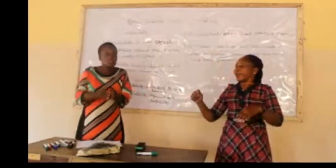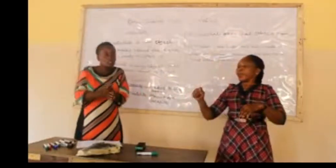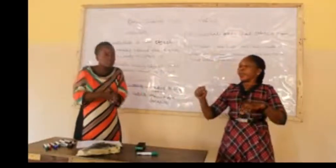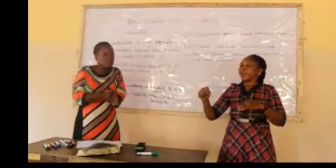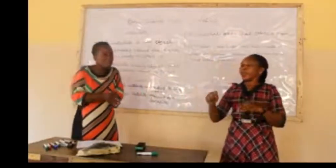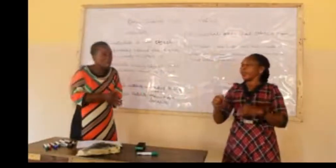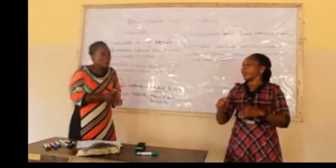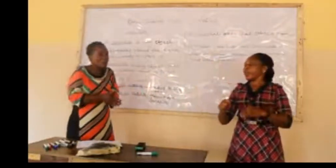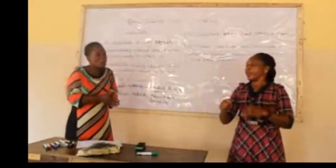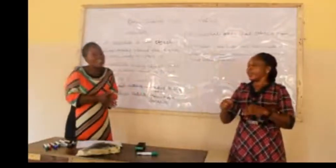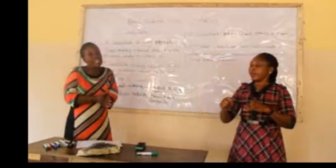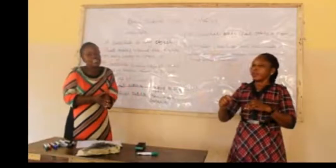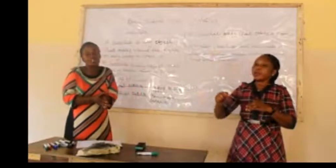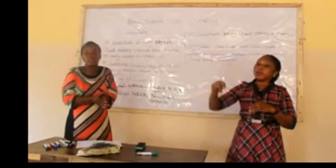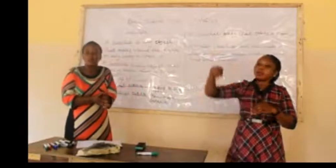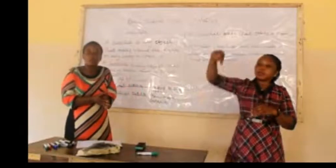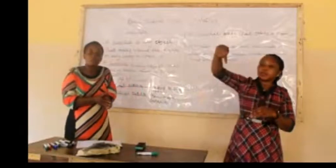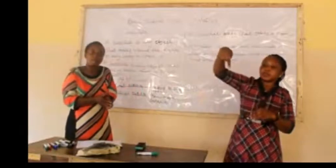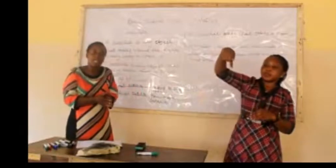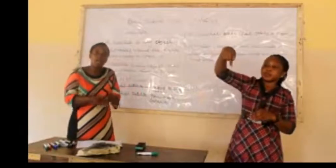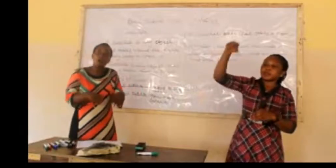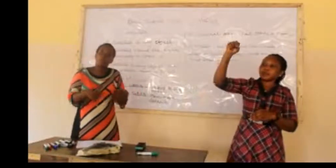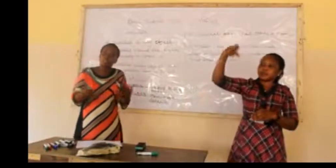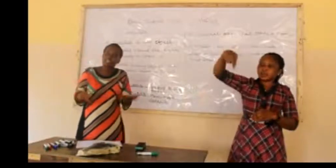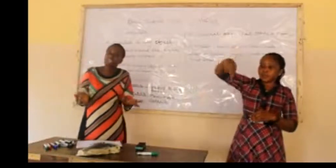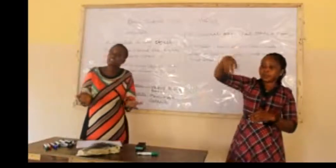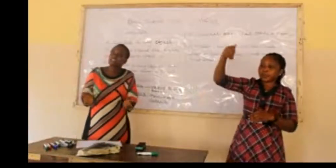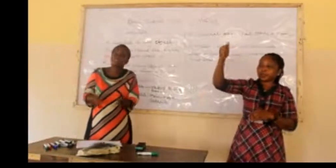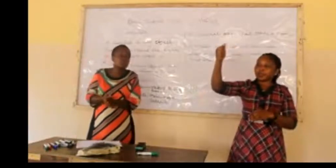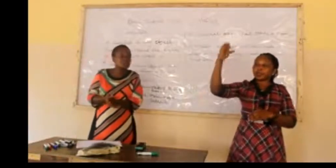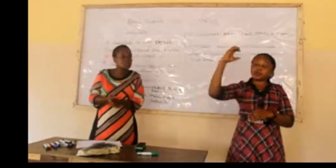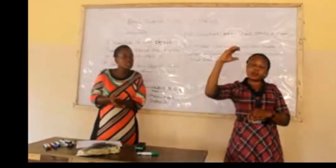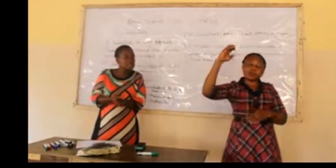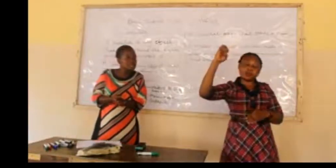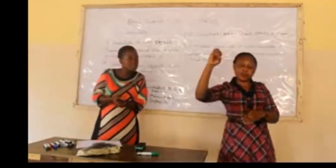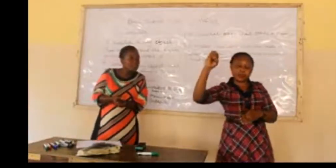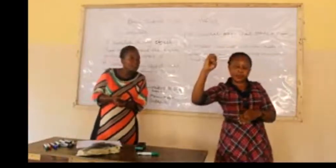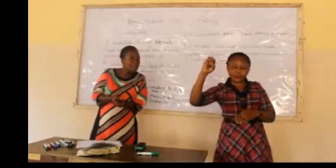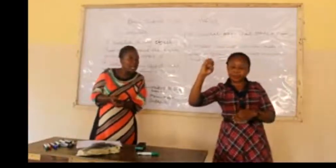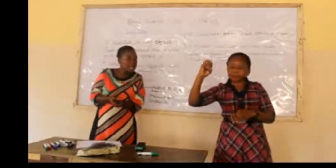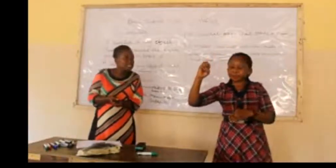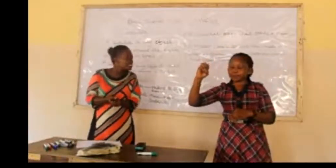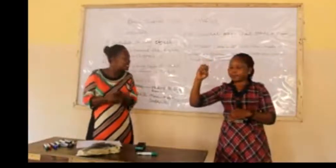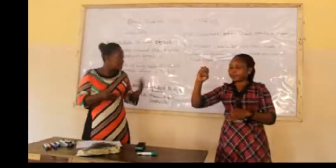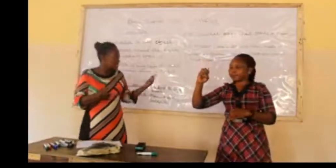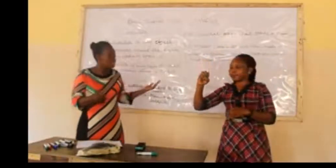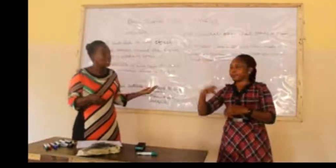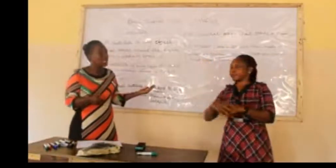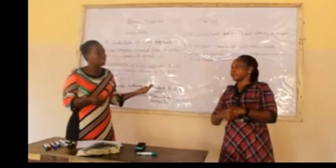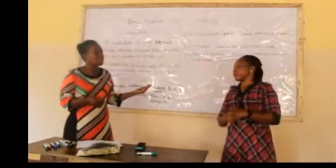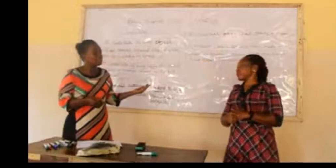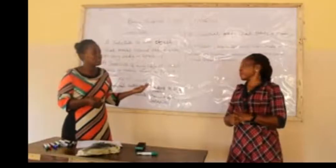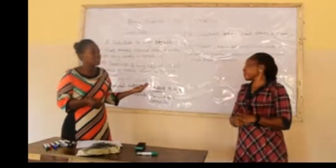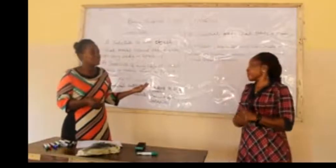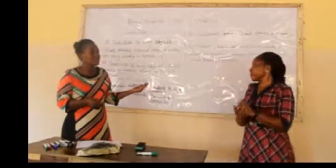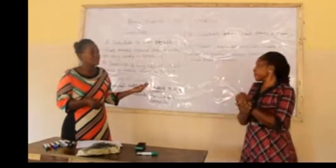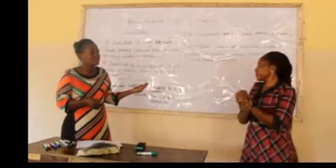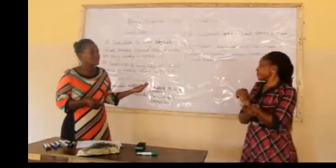have, if you hear of rockets, some of you may hear of rockets. It's a man-made